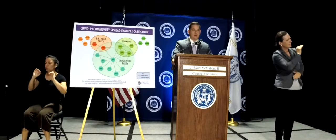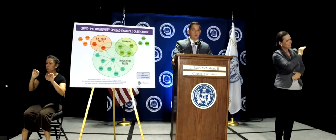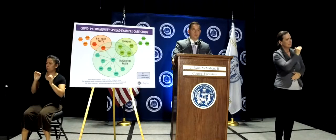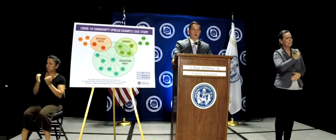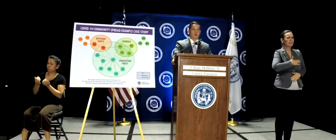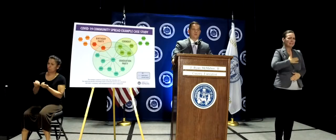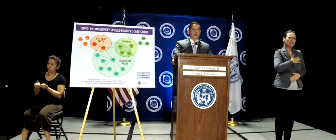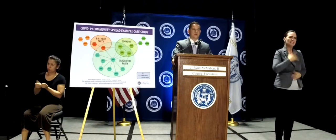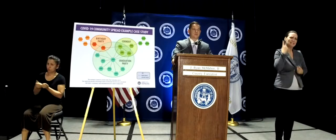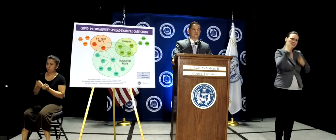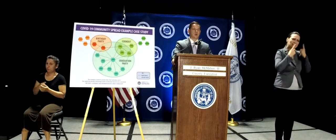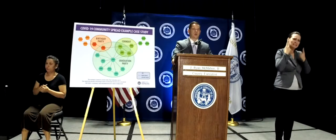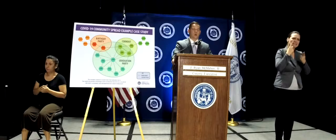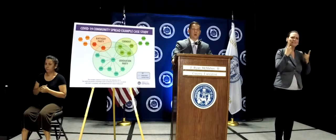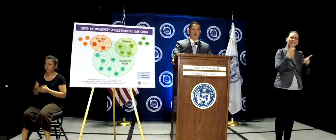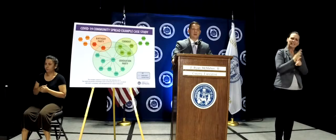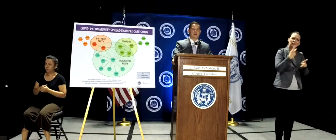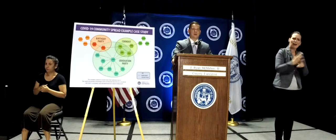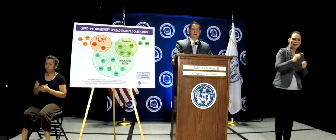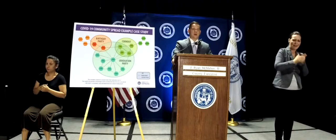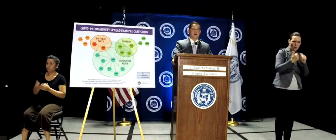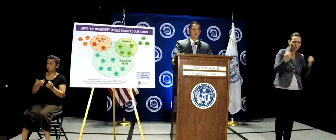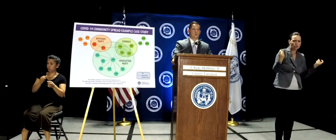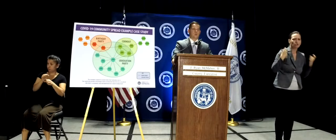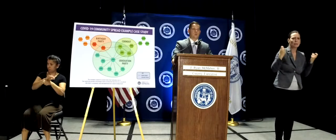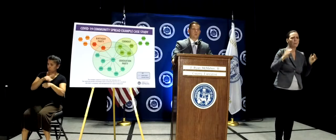Really, we know the virus the